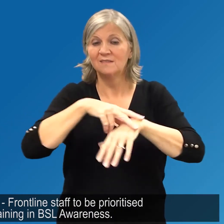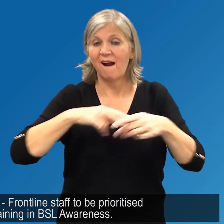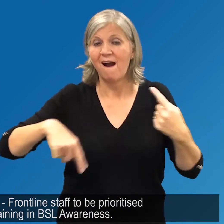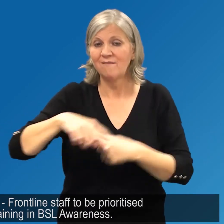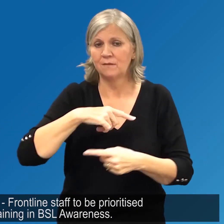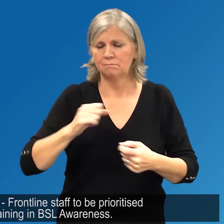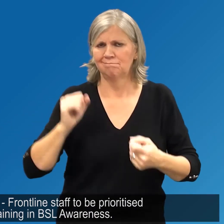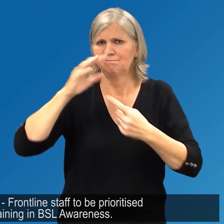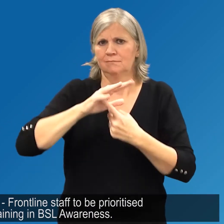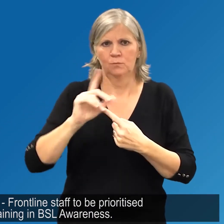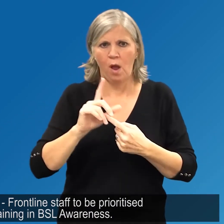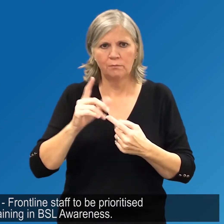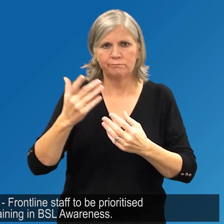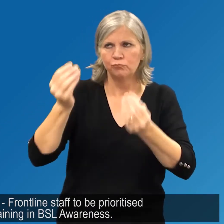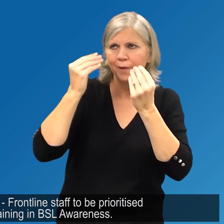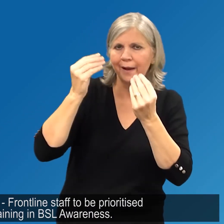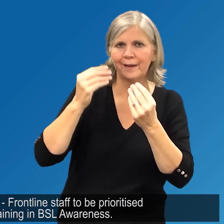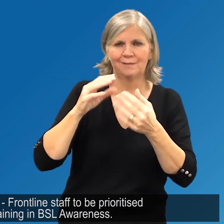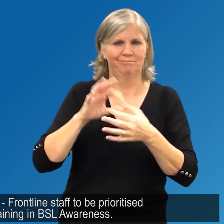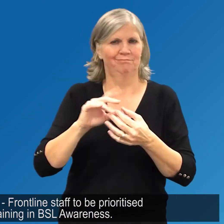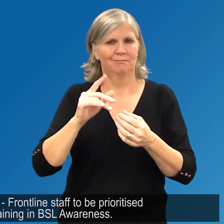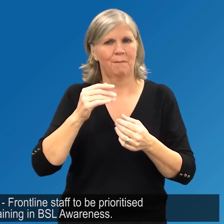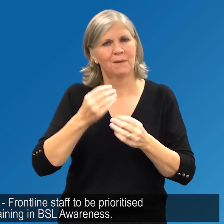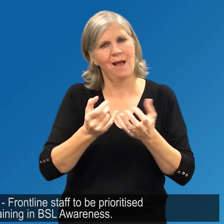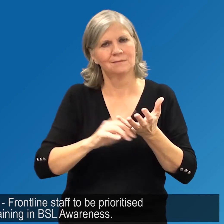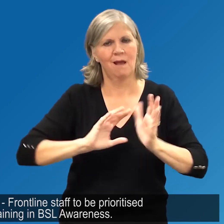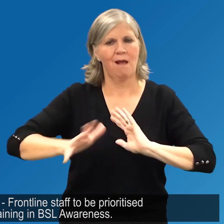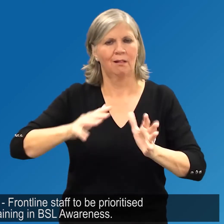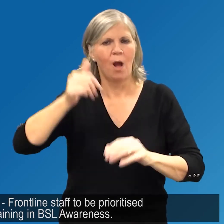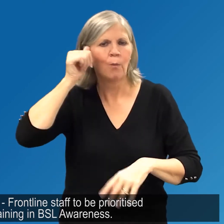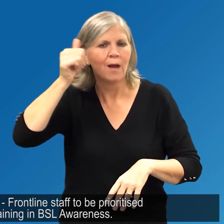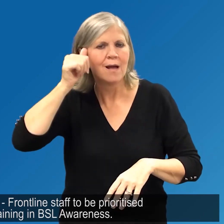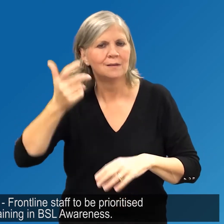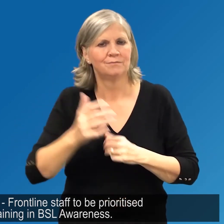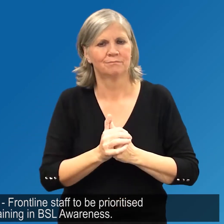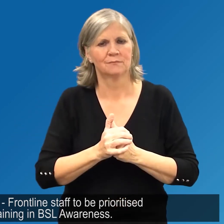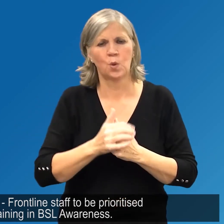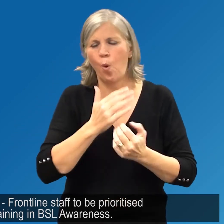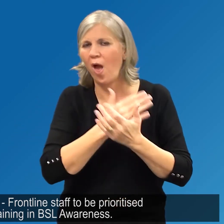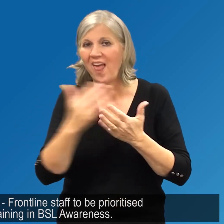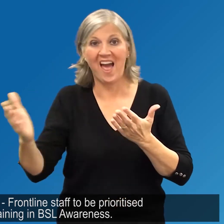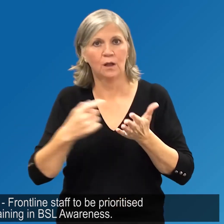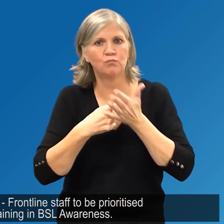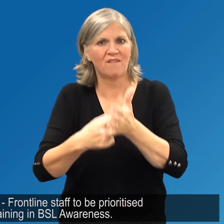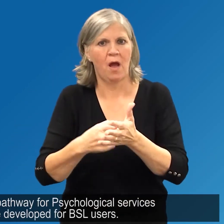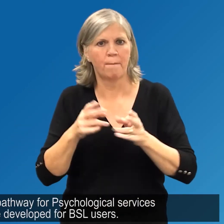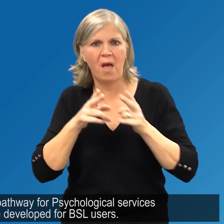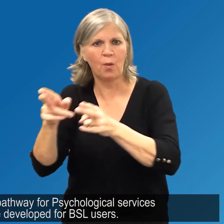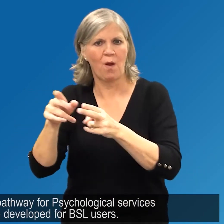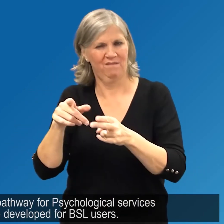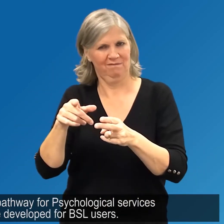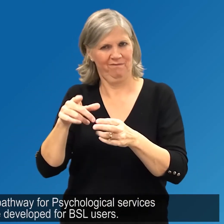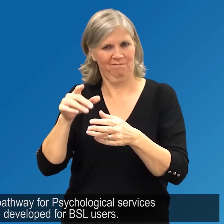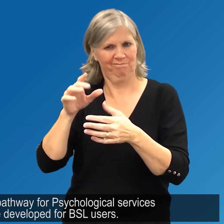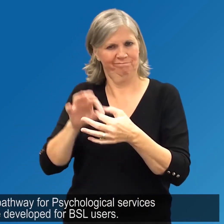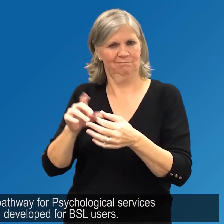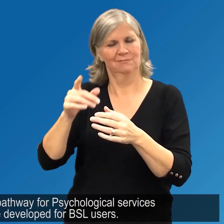Sub-action. Frontline staff to be prioritised for training in BSL awareness. Clear referral pathway for psychological services will